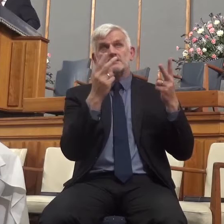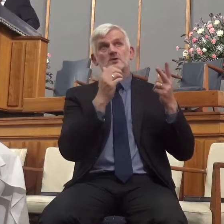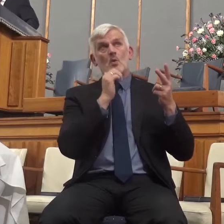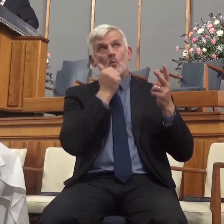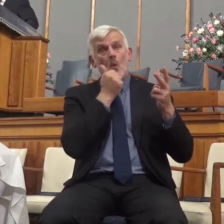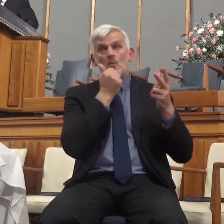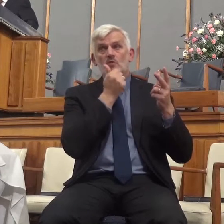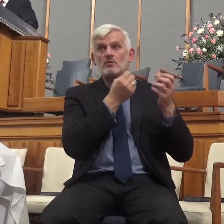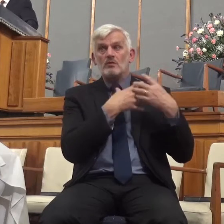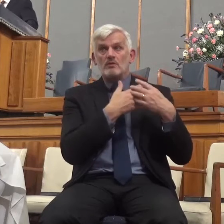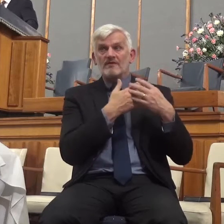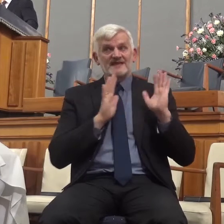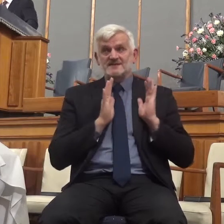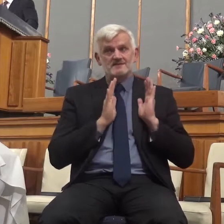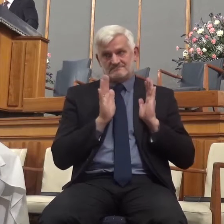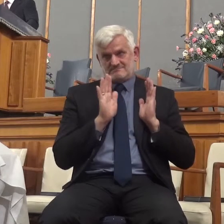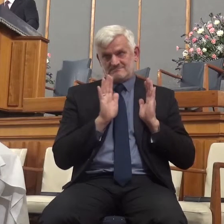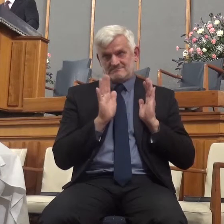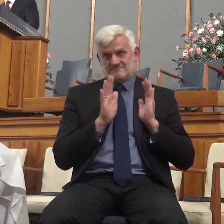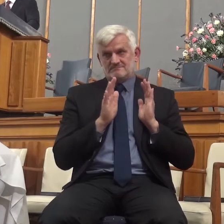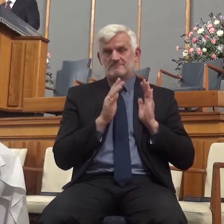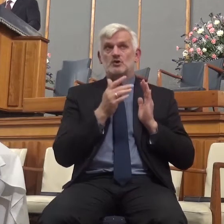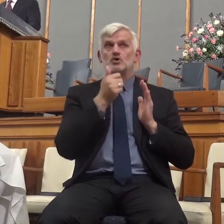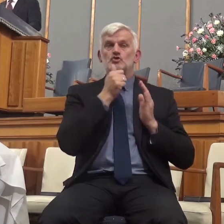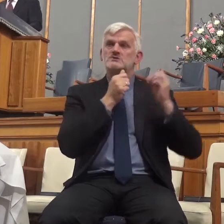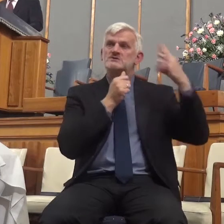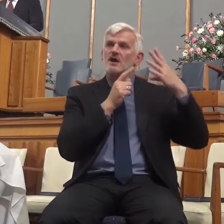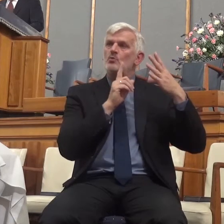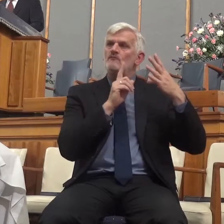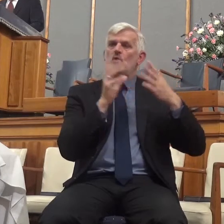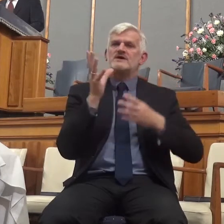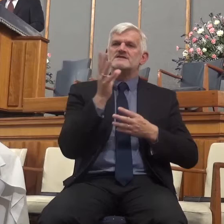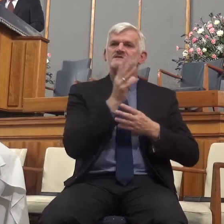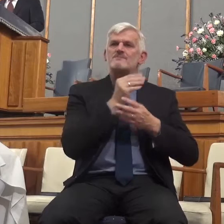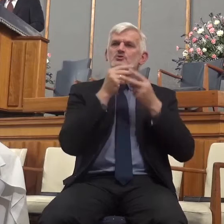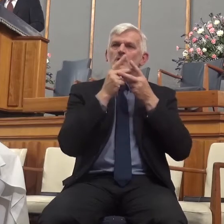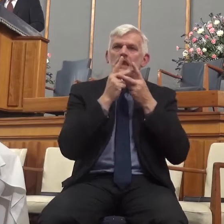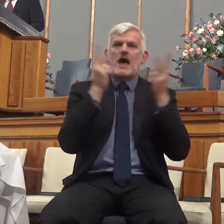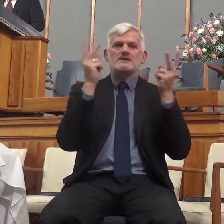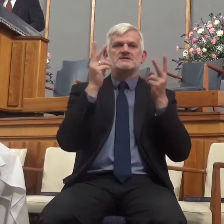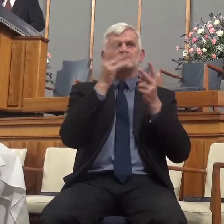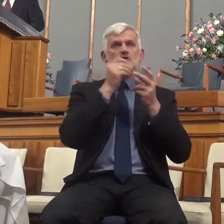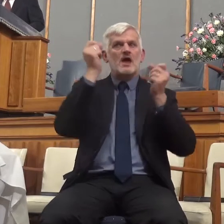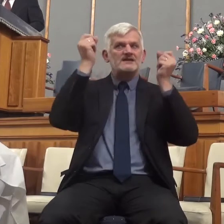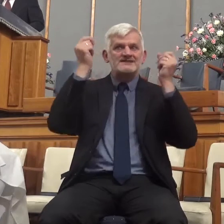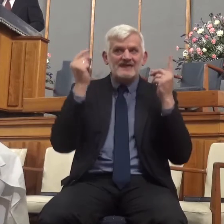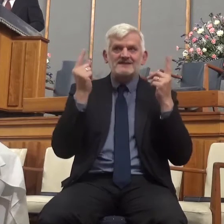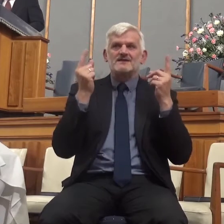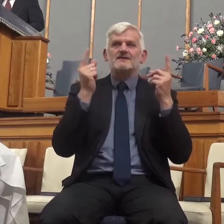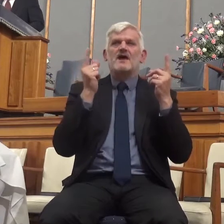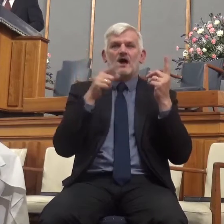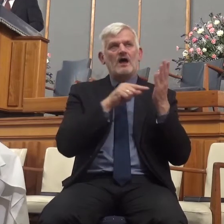energy and heat and so on, but to describe spiritual light and knowledge and